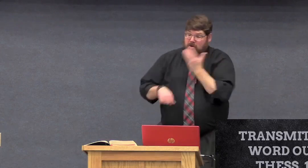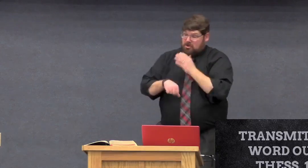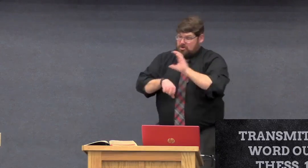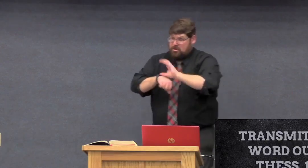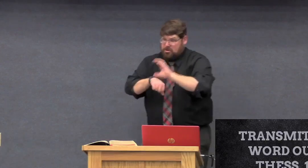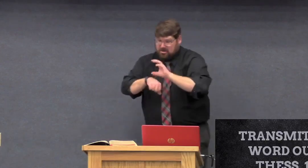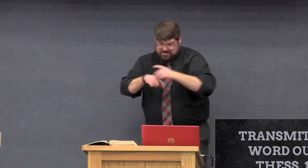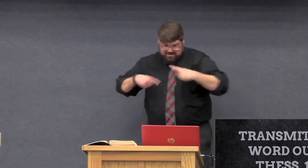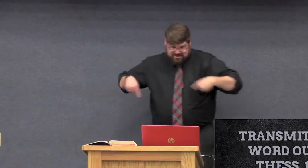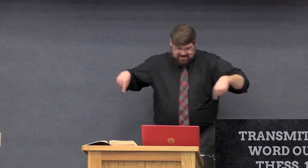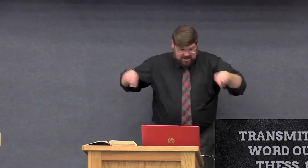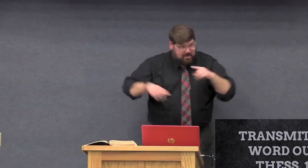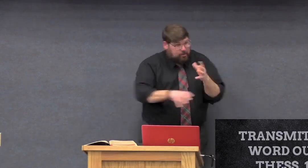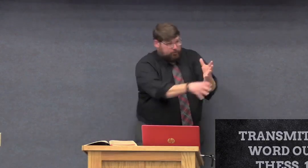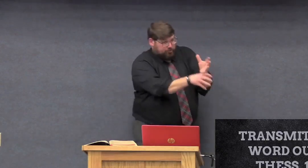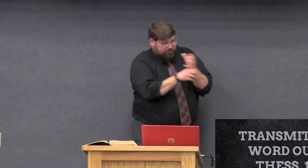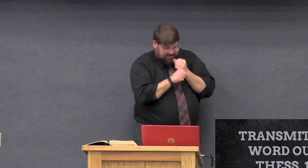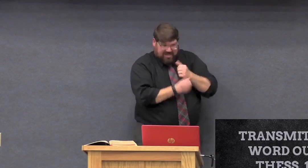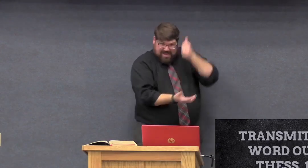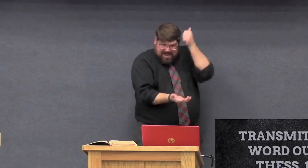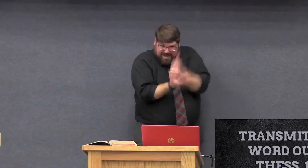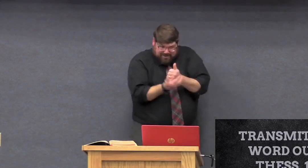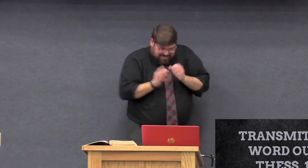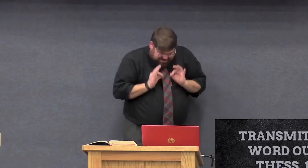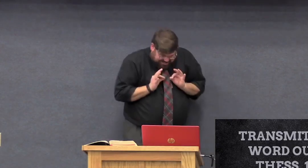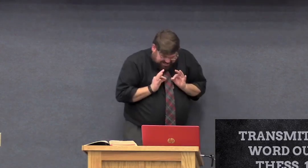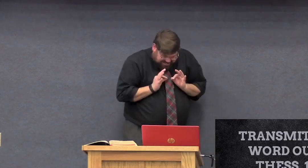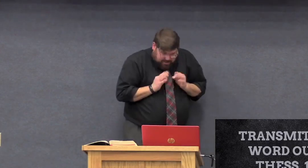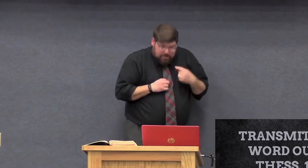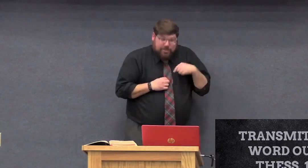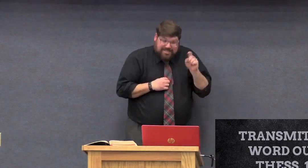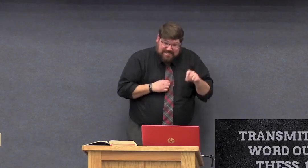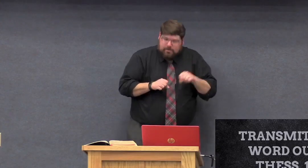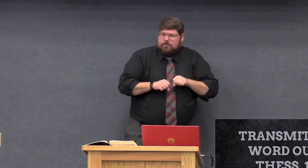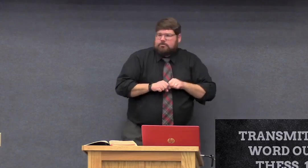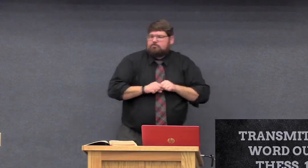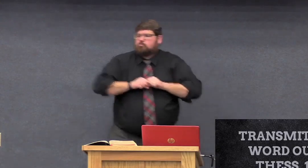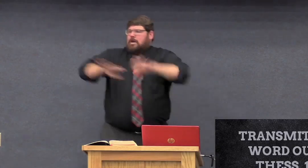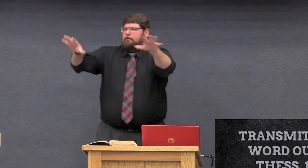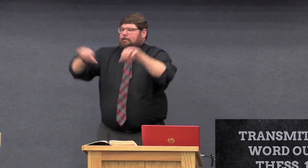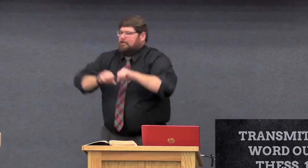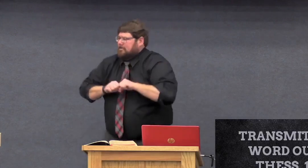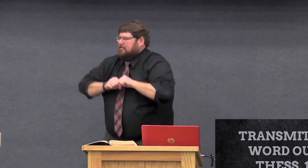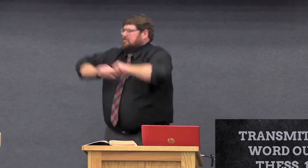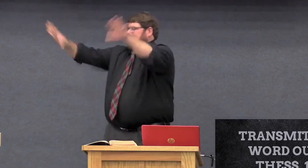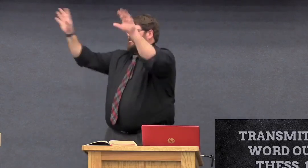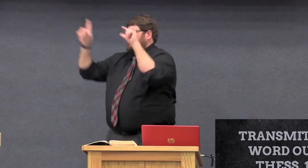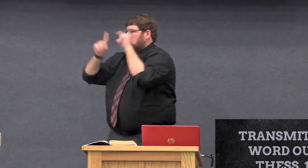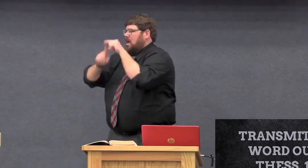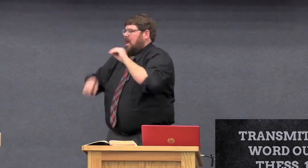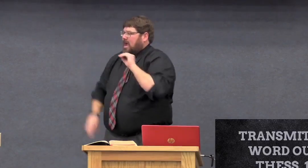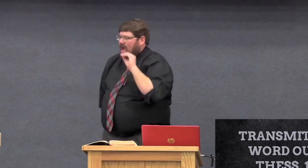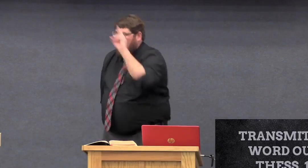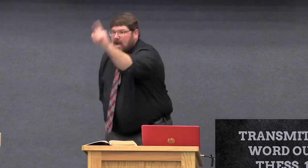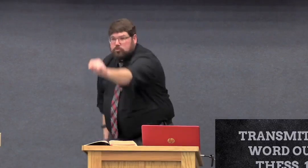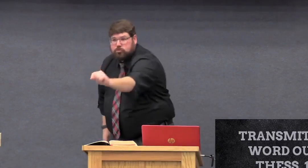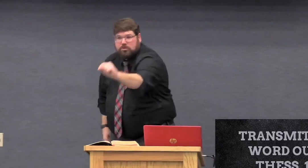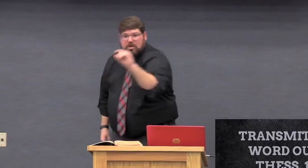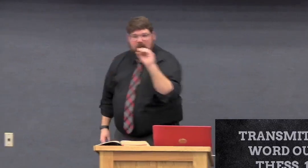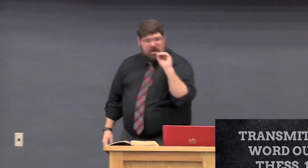So now our church, we have received the word. Amen. Absolutely. We need it. But now we need to transmit it.